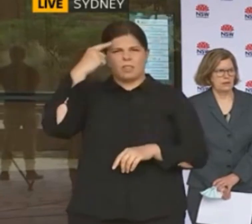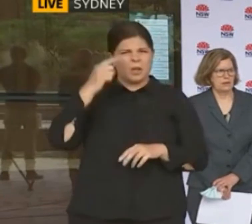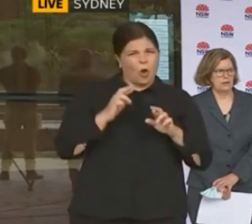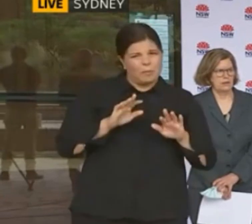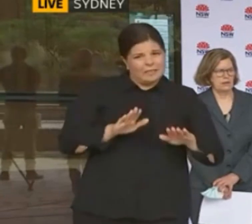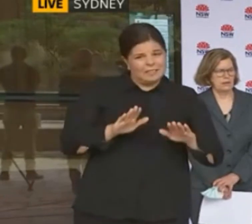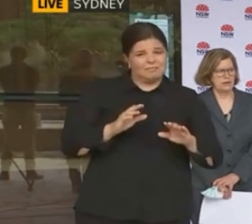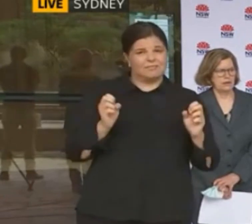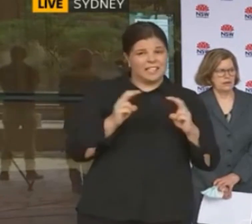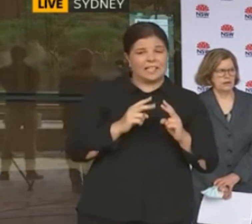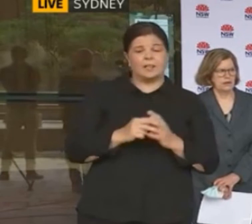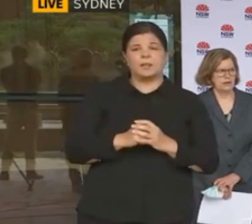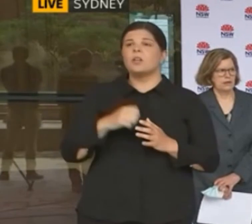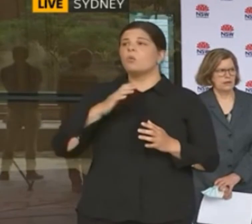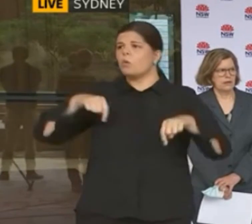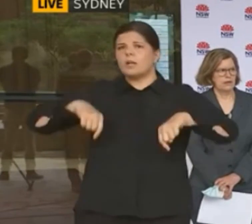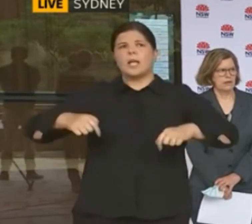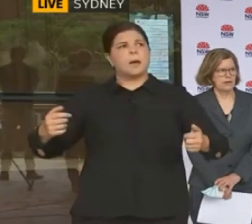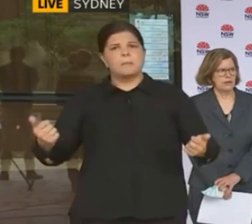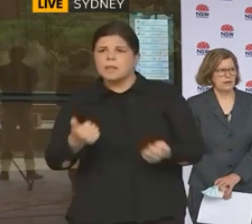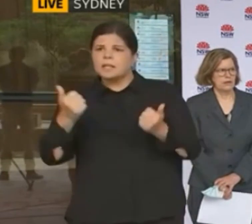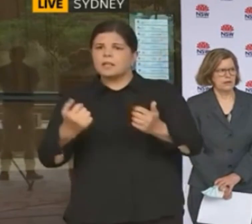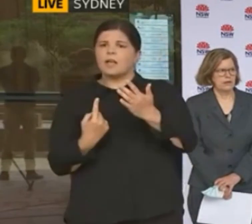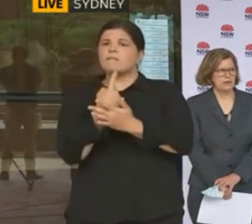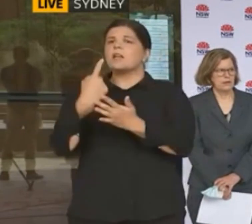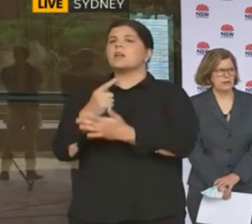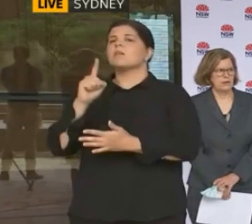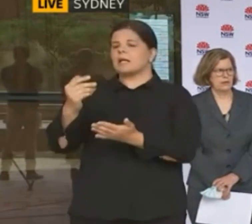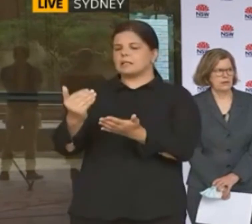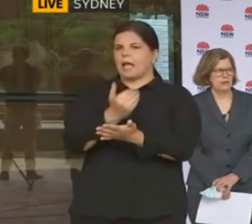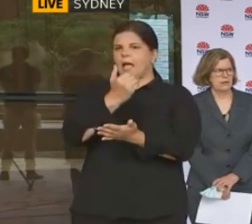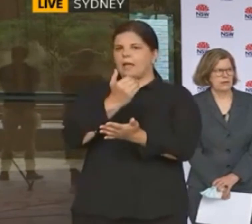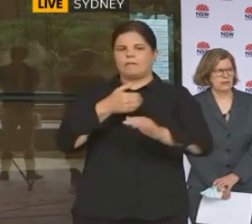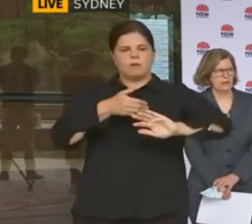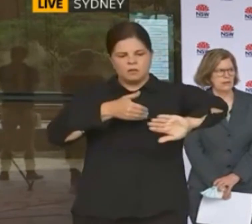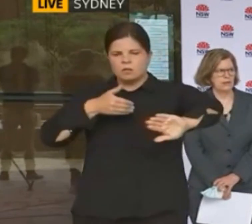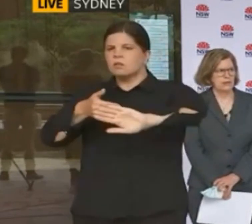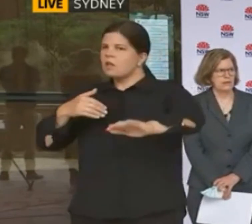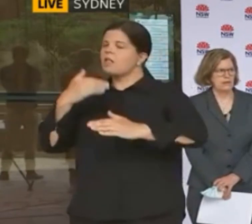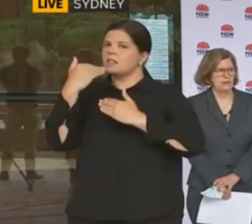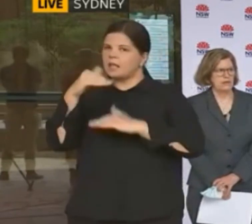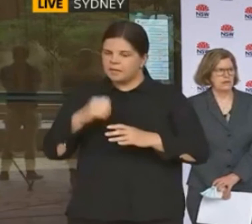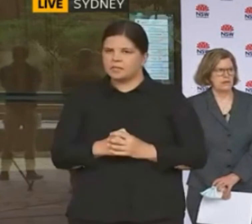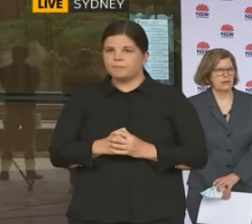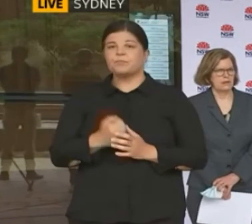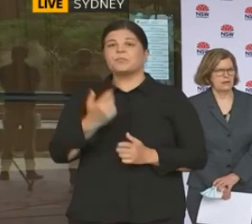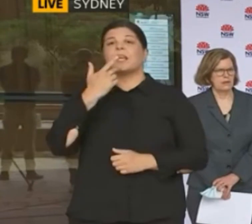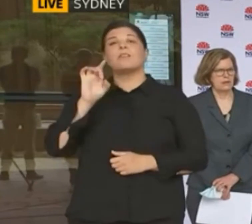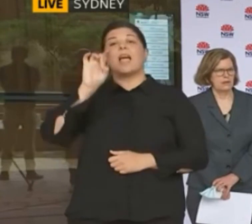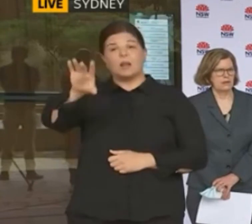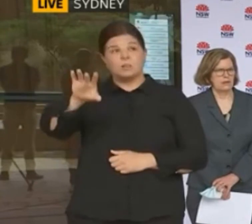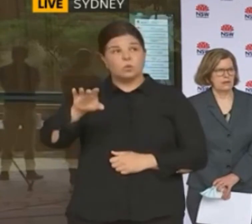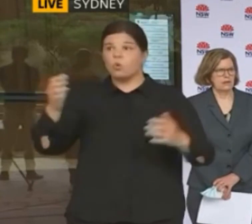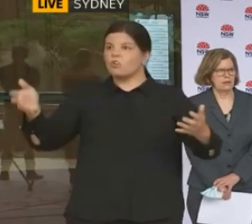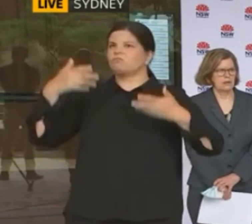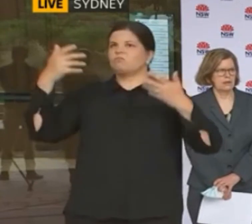and we'd love to see more events in a COVID-safe way in Sydney. As Dr. Chan and the health experts often say, an outdoor ticketed seated